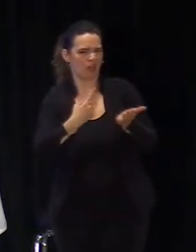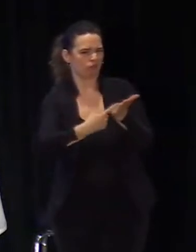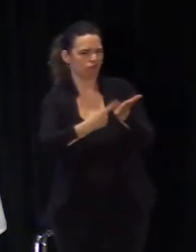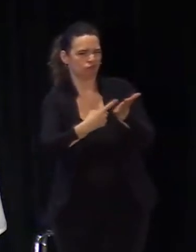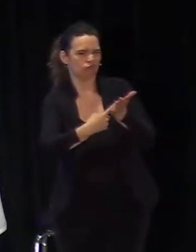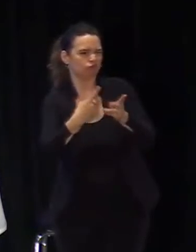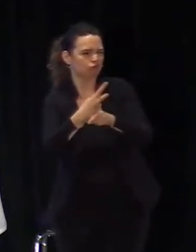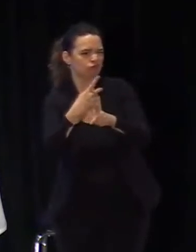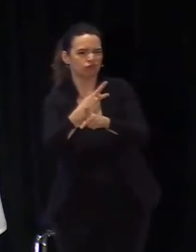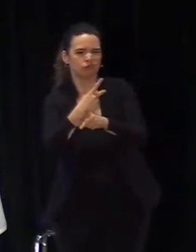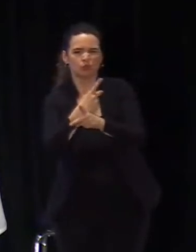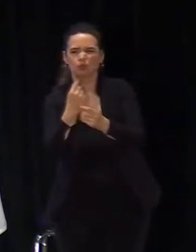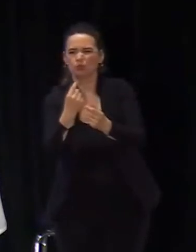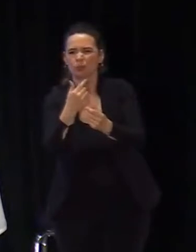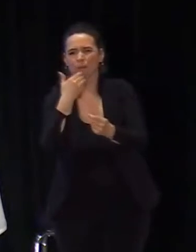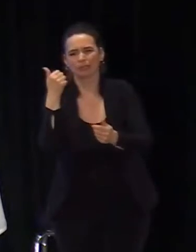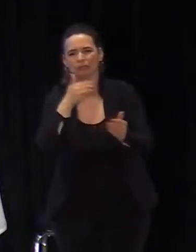get.